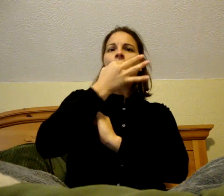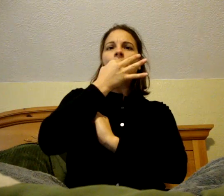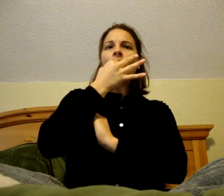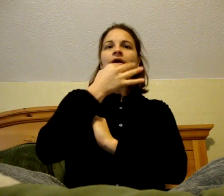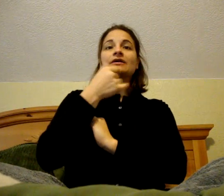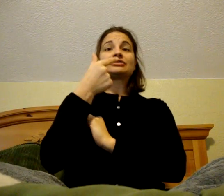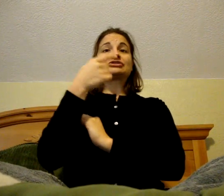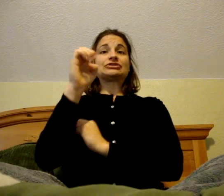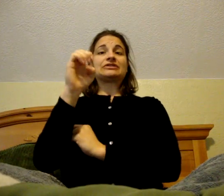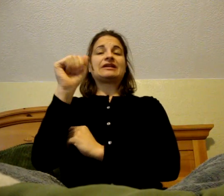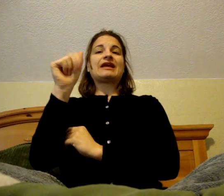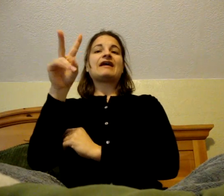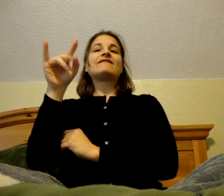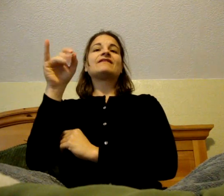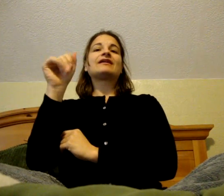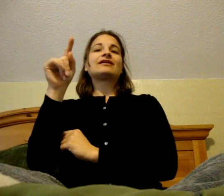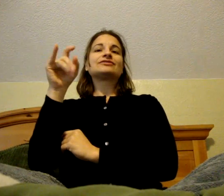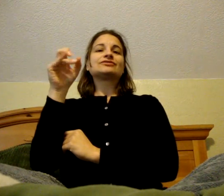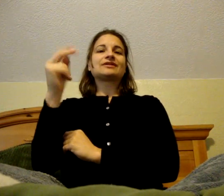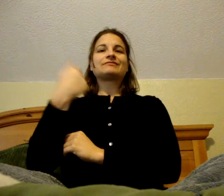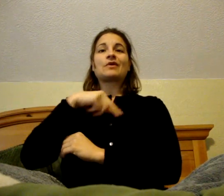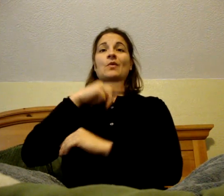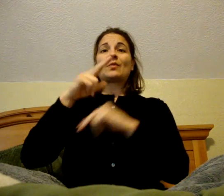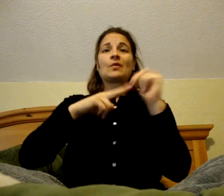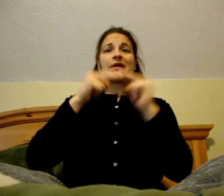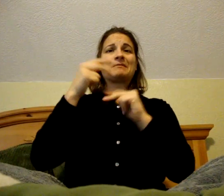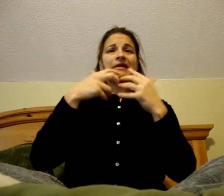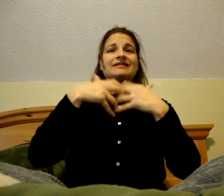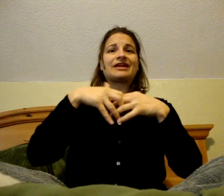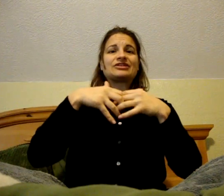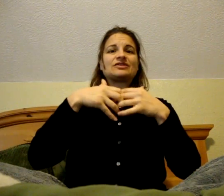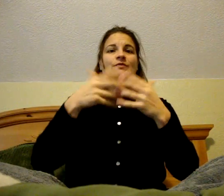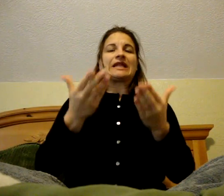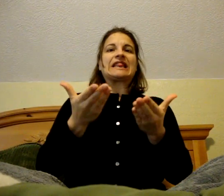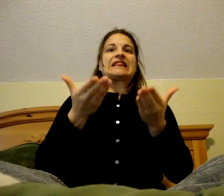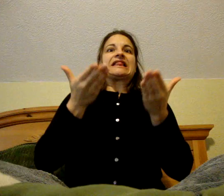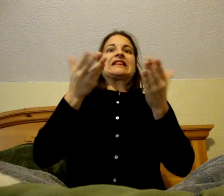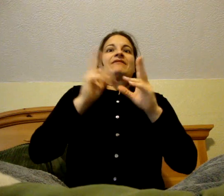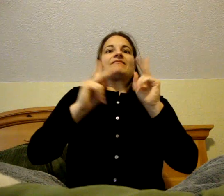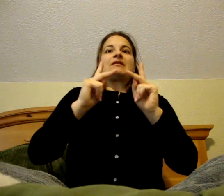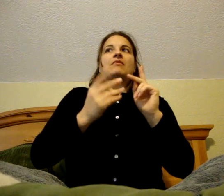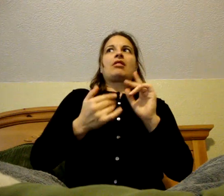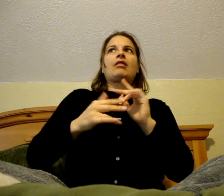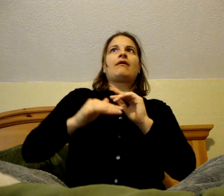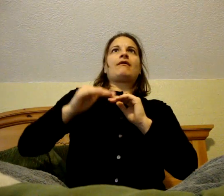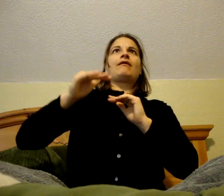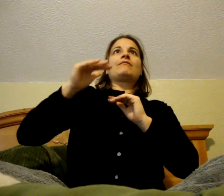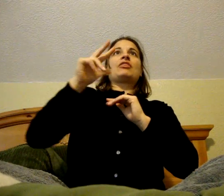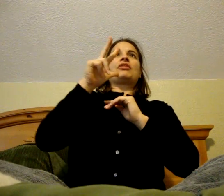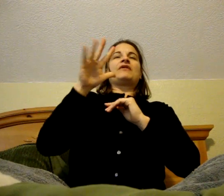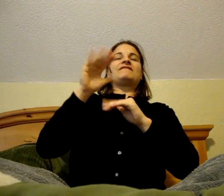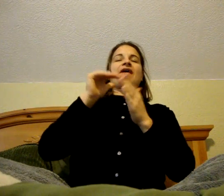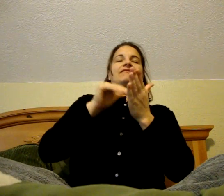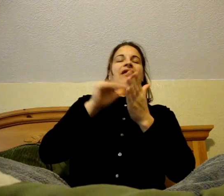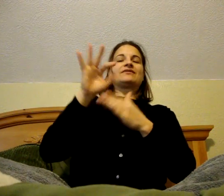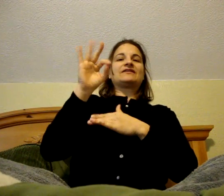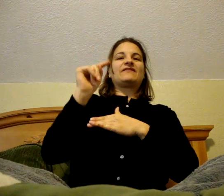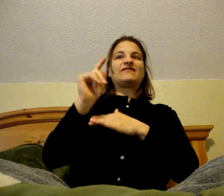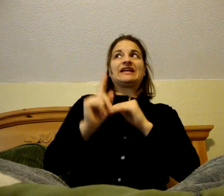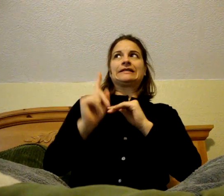Aviation, we build jet engines. We lift people up off the ground to 35,000 feet in the air. These engines are built by